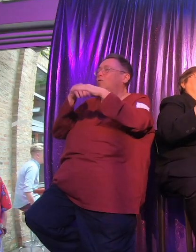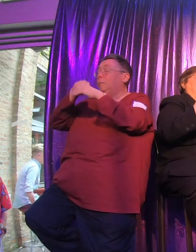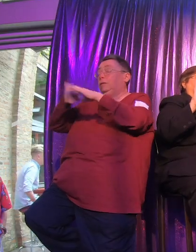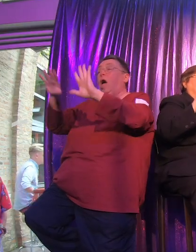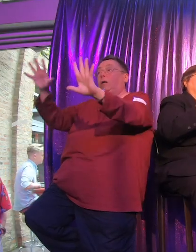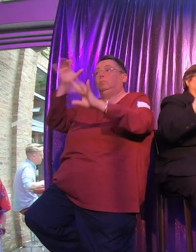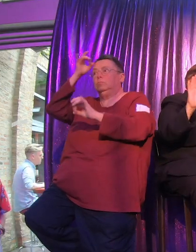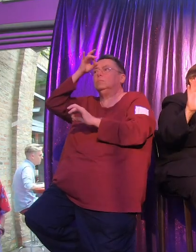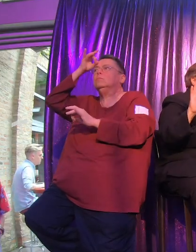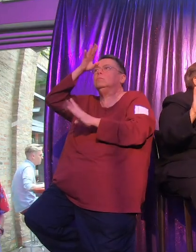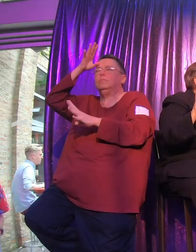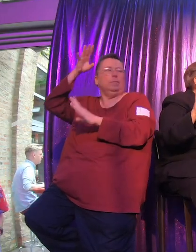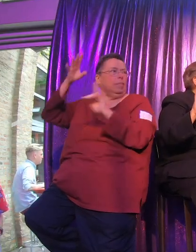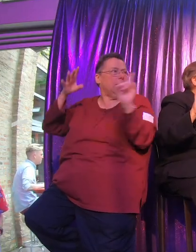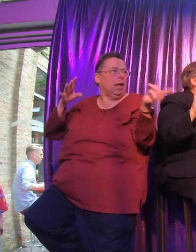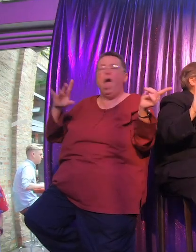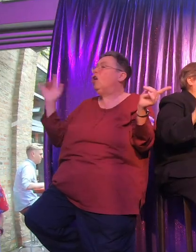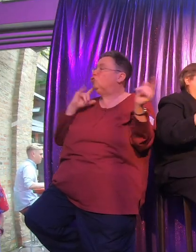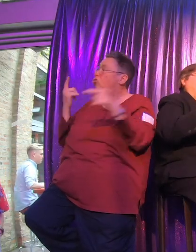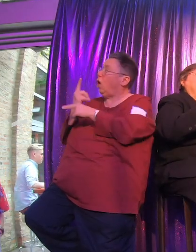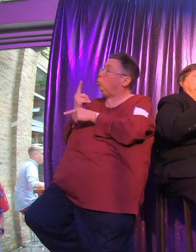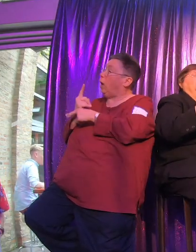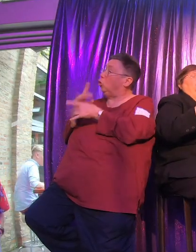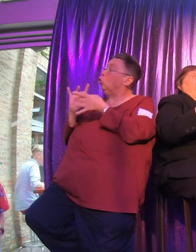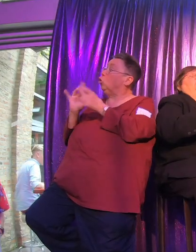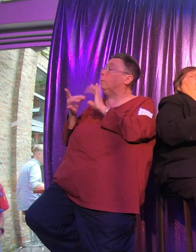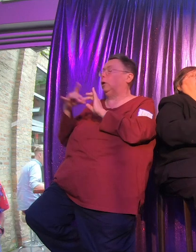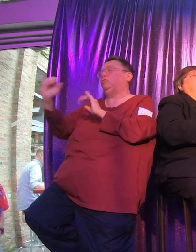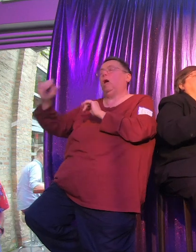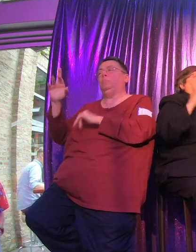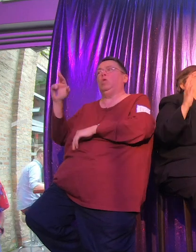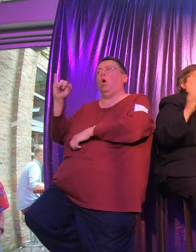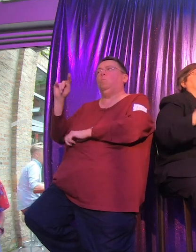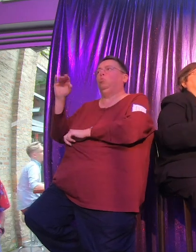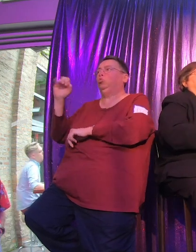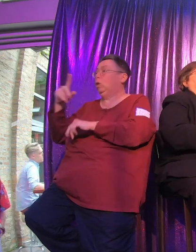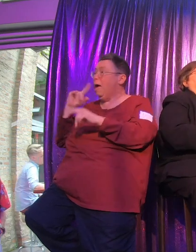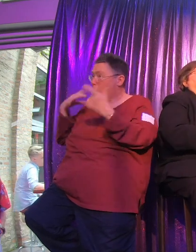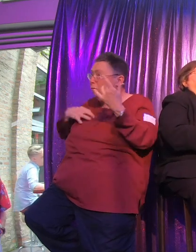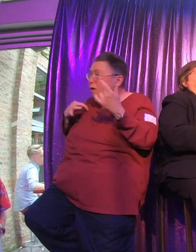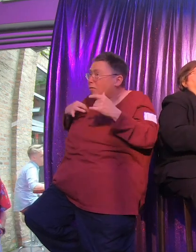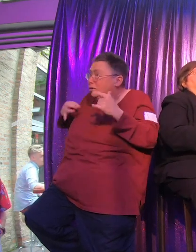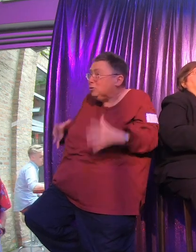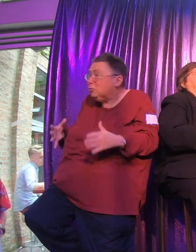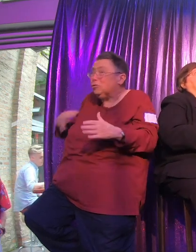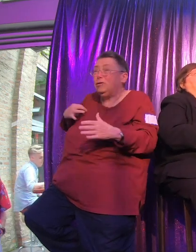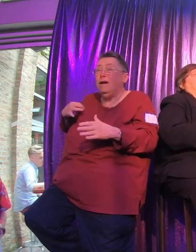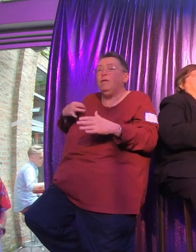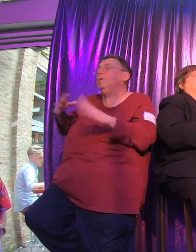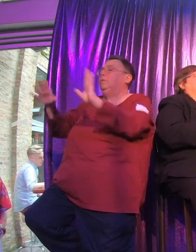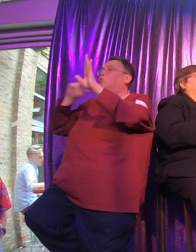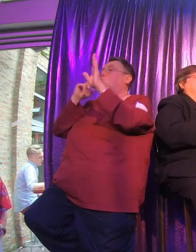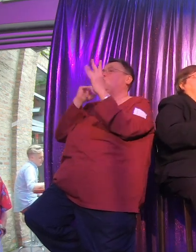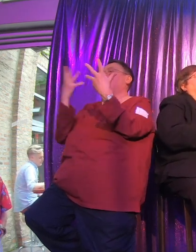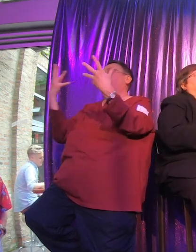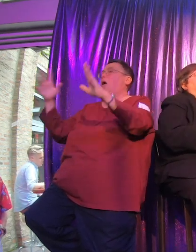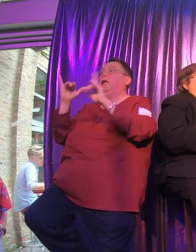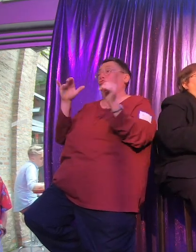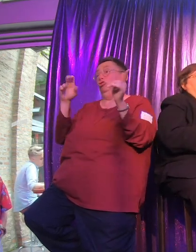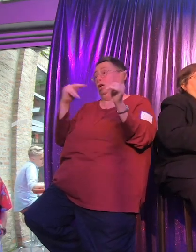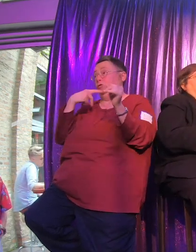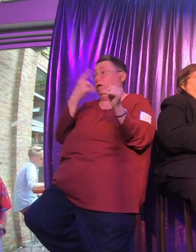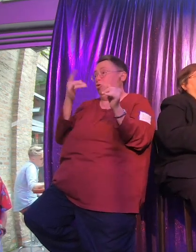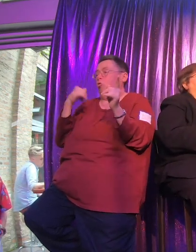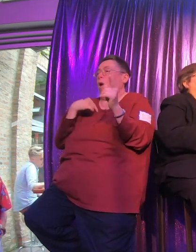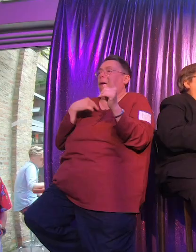not kidding. That it was just brutal. Like the regular Olympics. Yeah, it was brutal. And we were all volunteers. And so Jean could tell you, I was